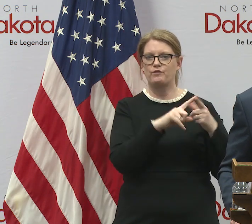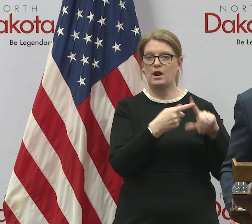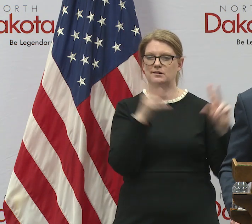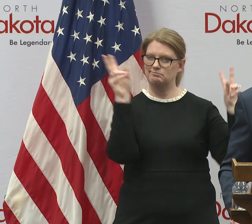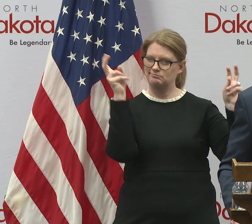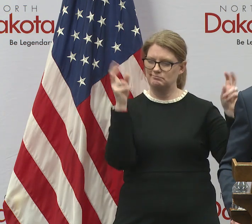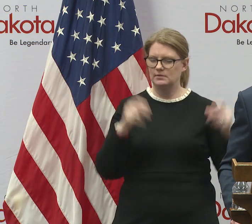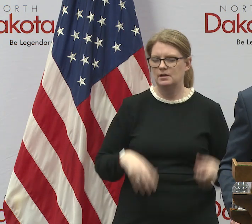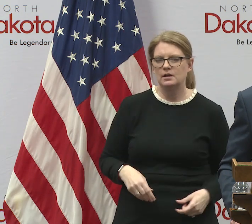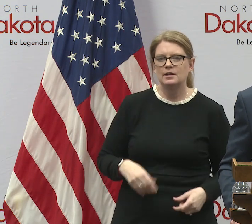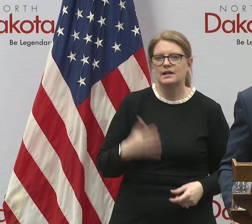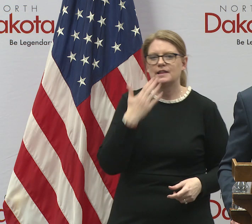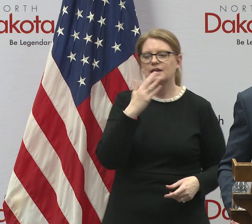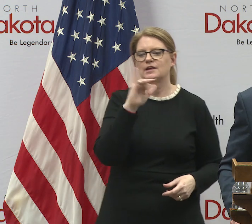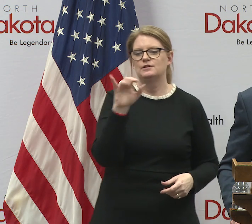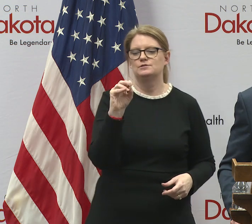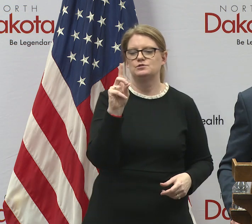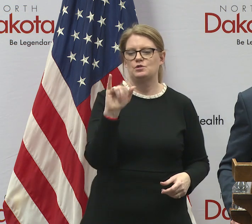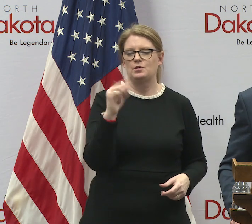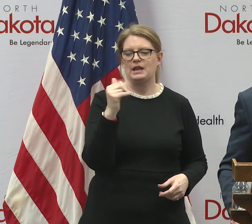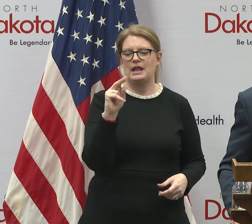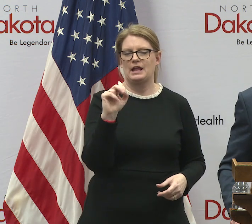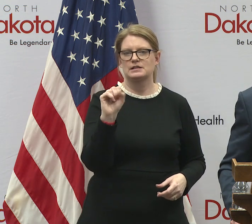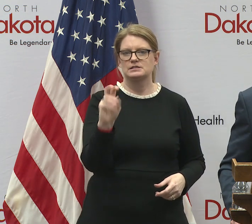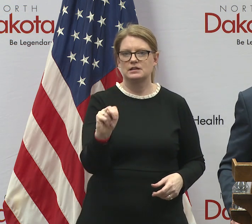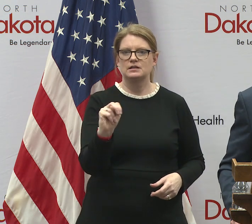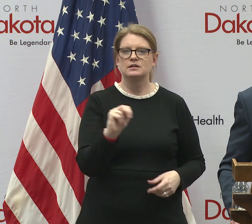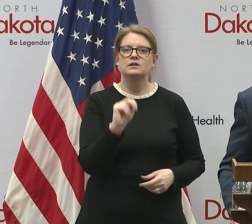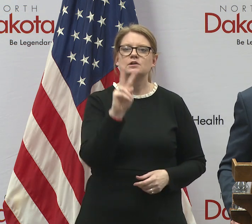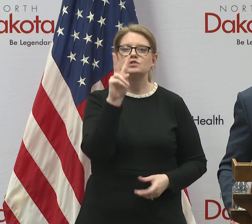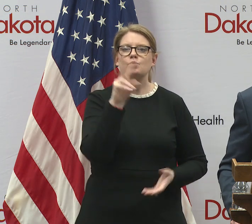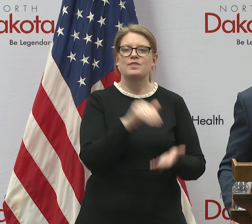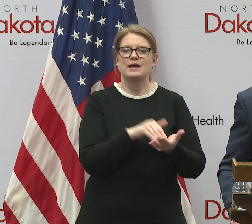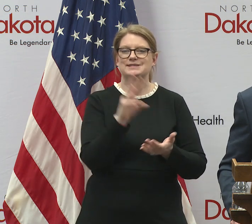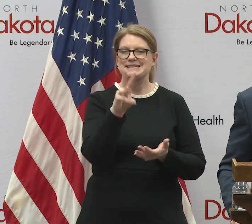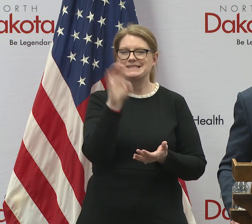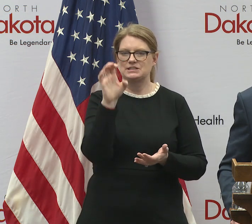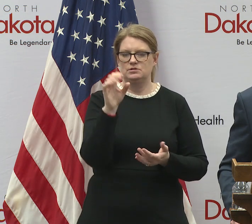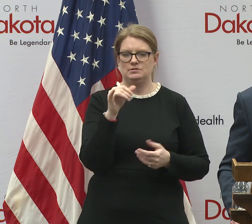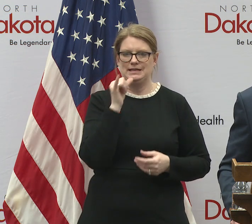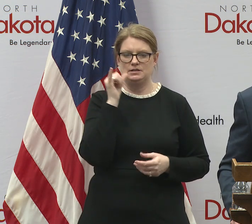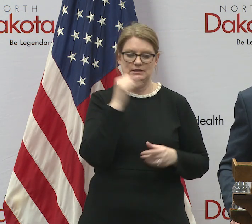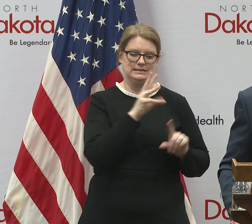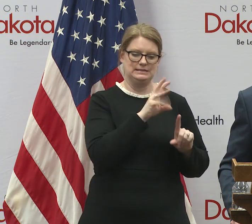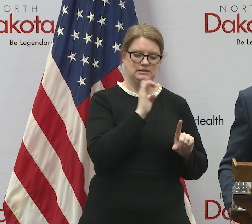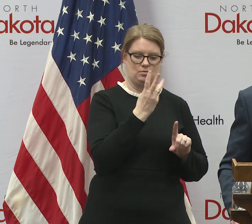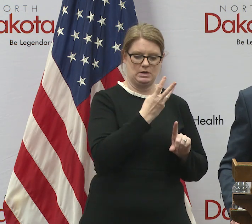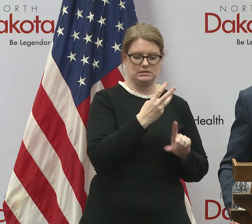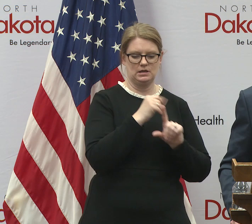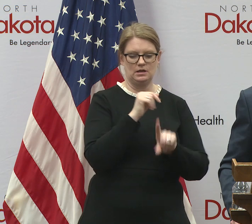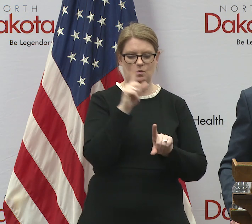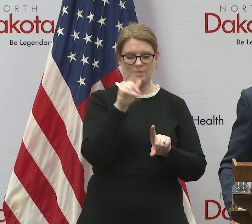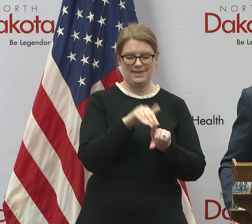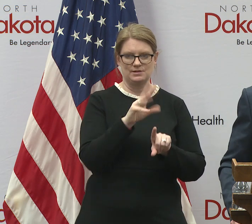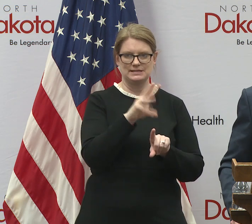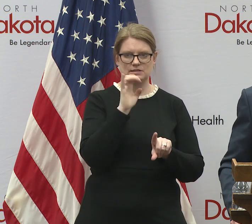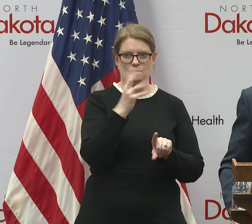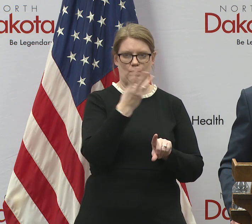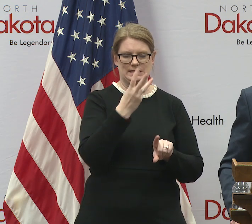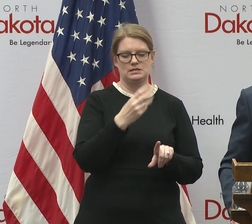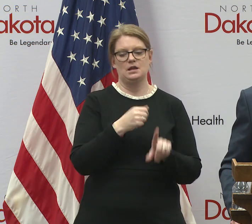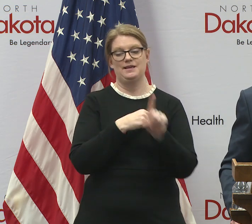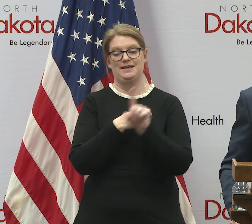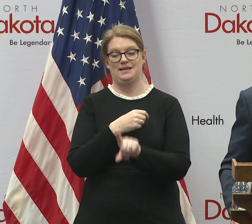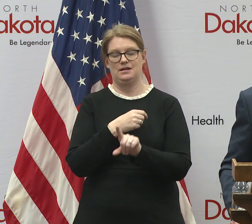there. Thank you. Jody Hansen, that was 2,600 yesterday. So 600 Wednesday, 1,600 Thursday,